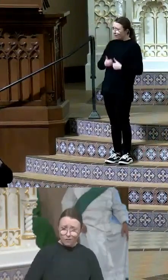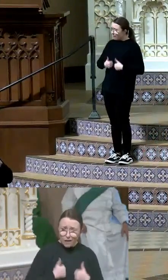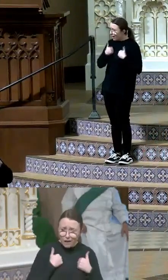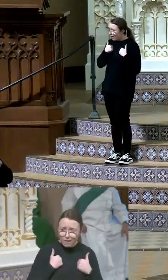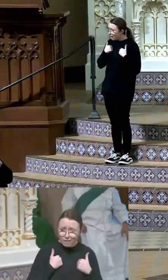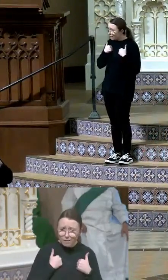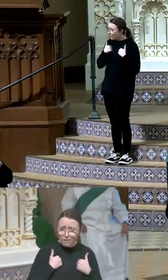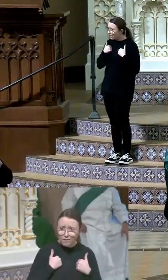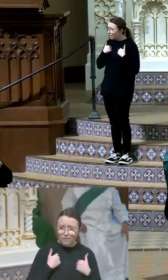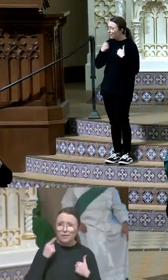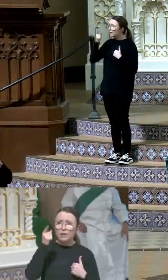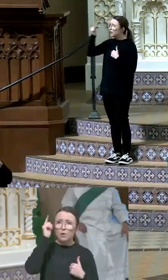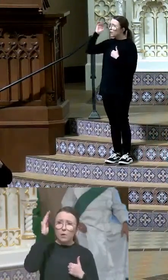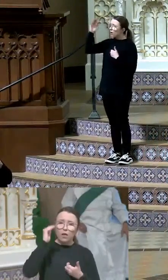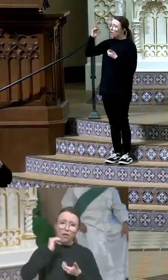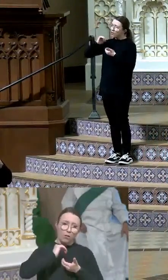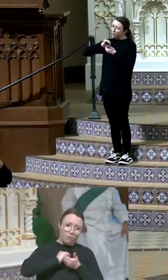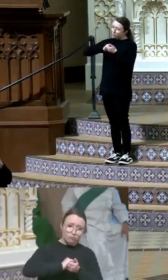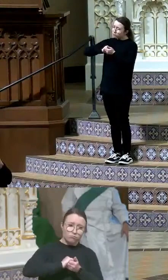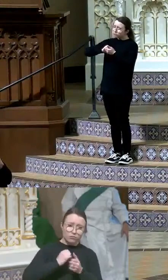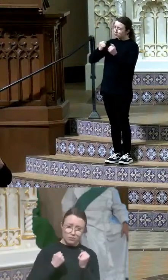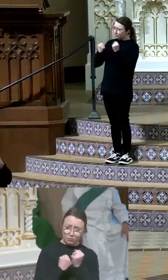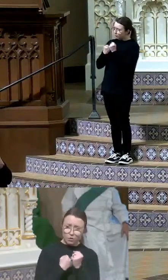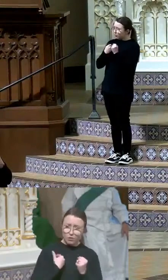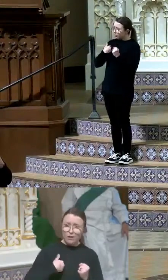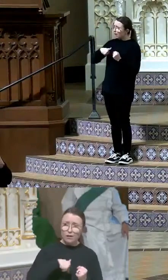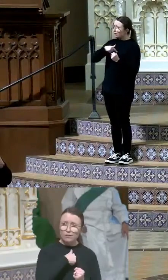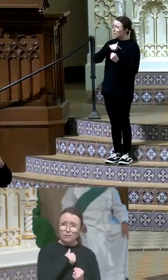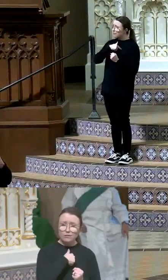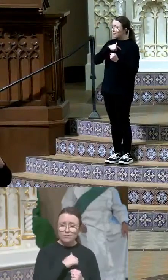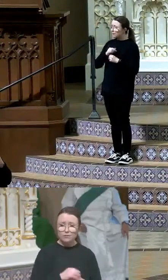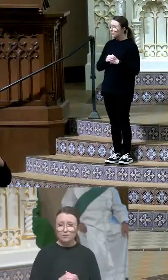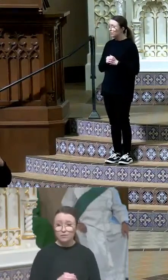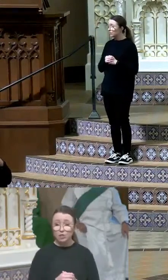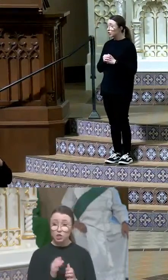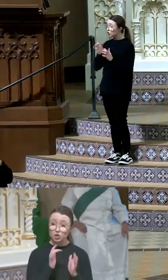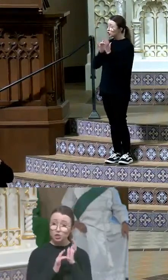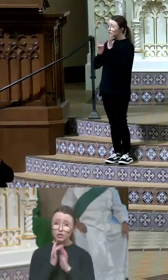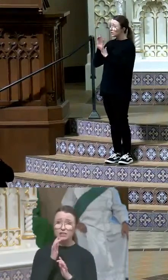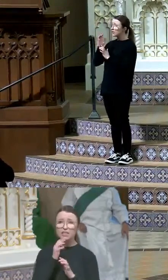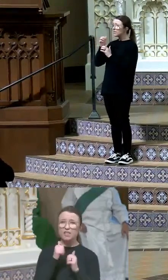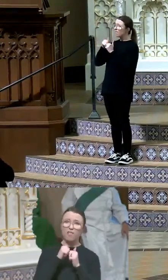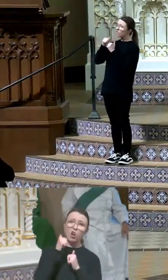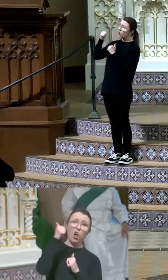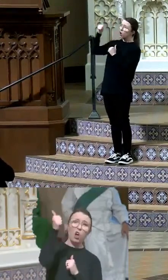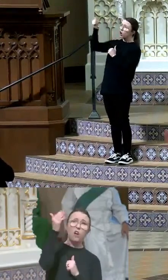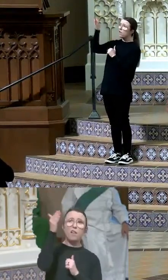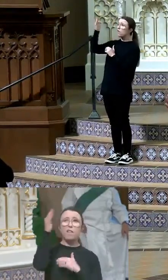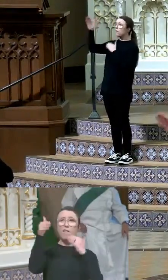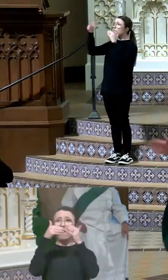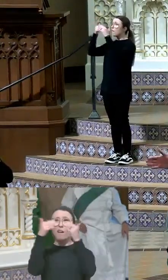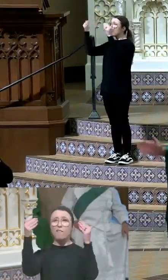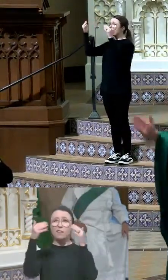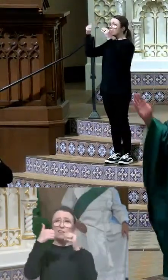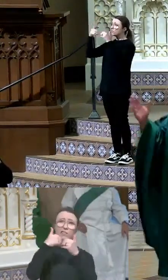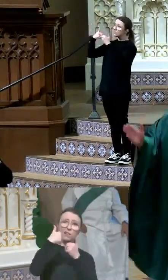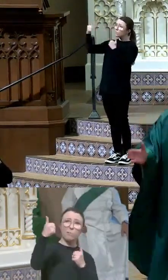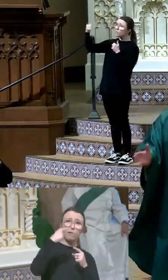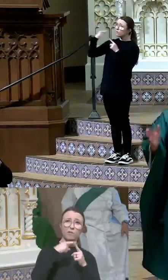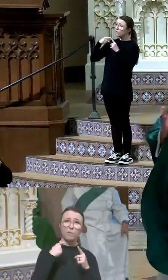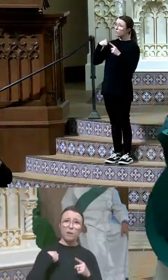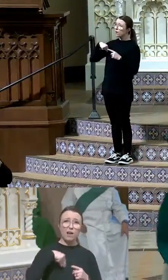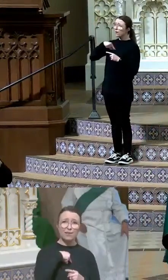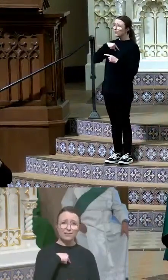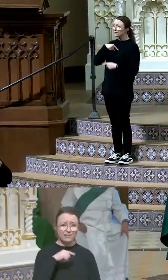that through an intimate love that is with us at every time and every measure. He wishes